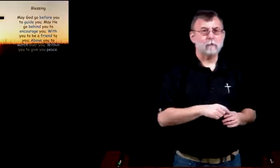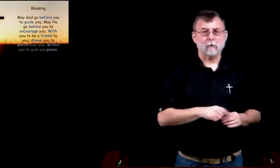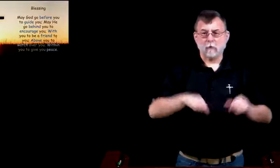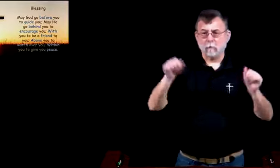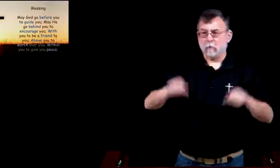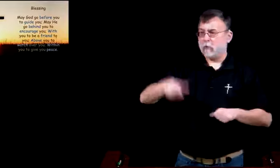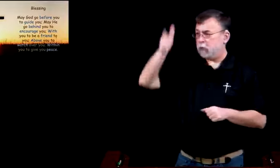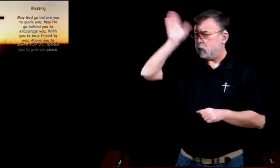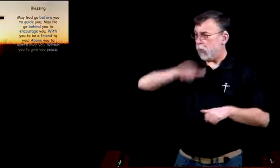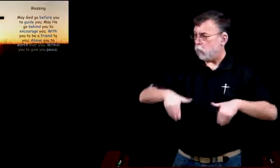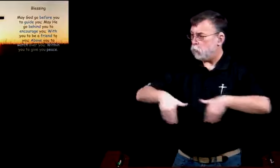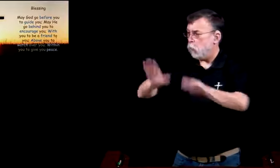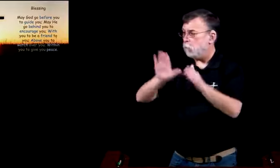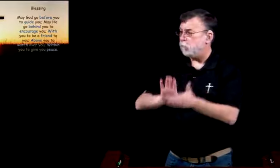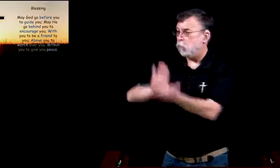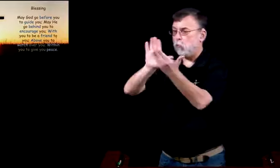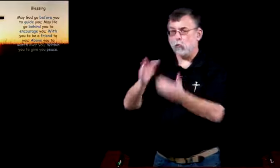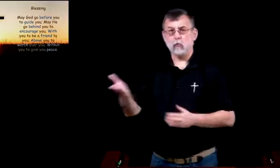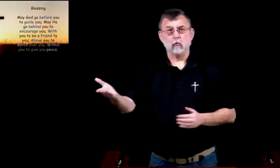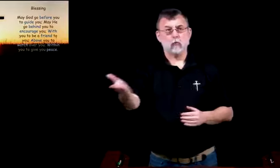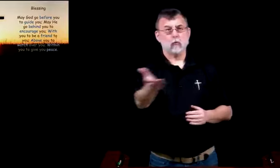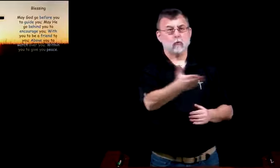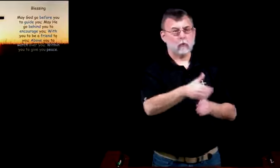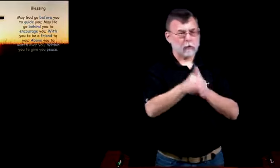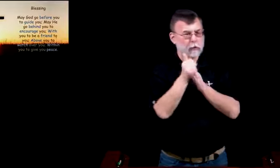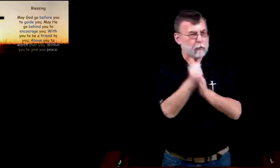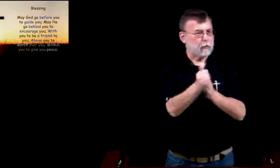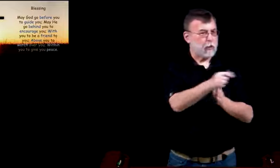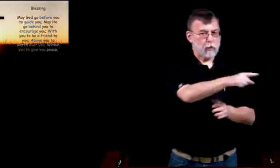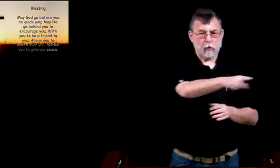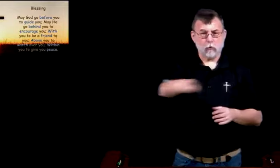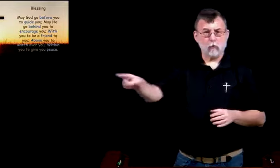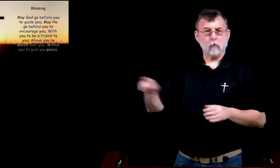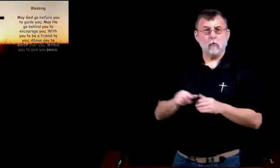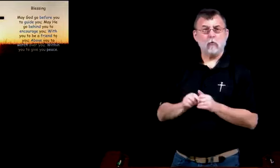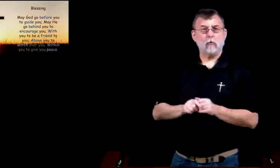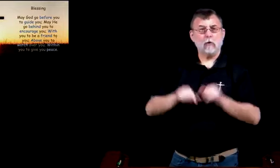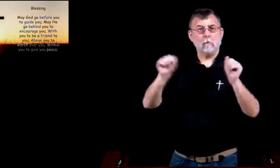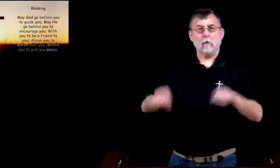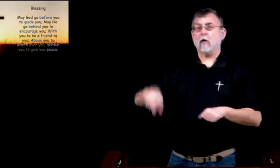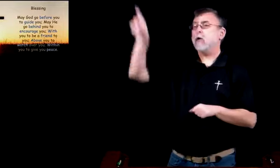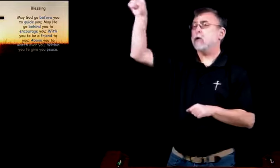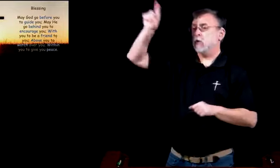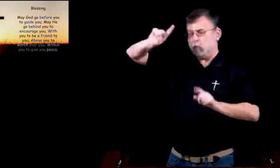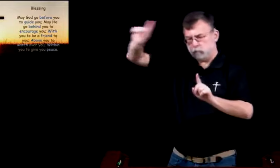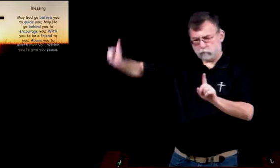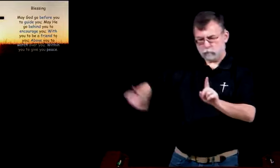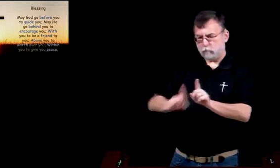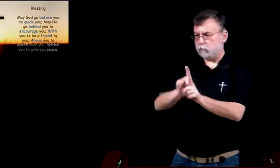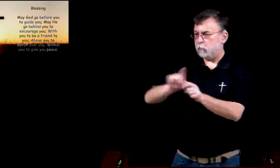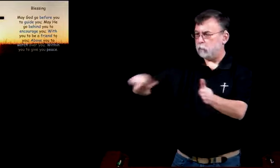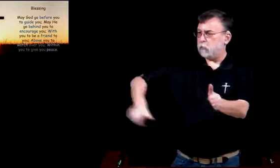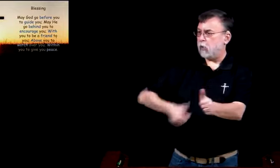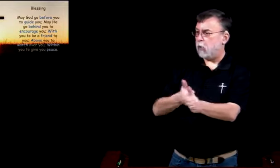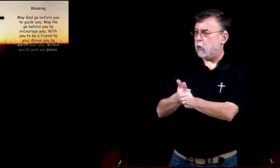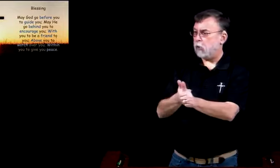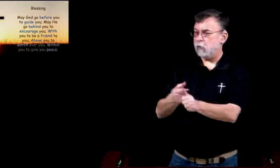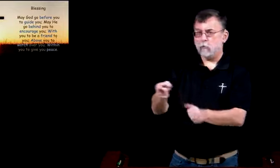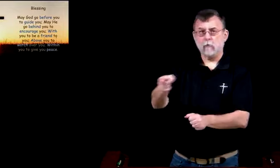Now the blessing for you. May God go before you to guide you. May he go behind you to encourage you,